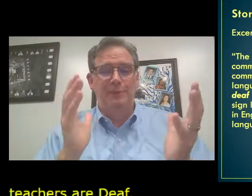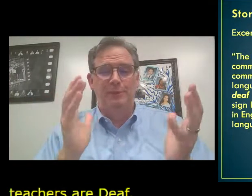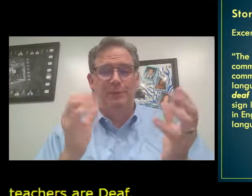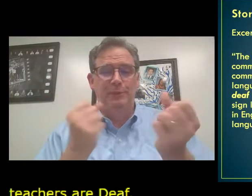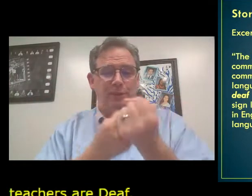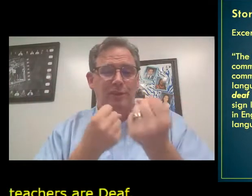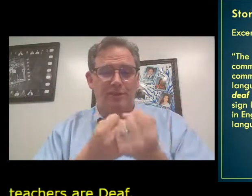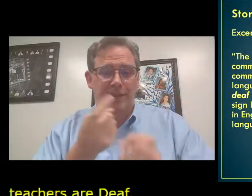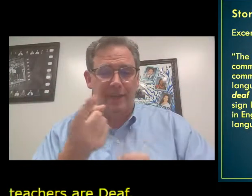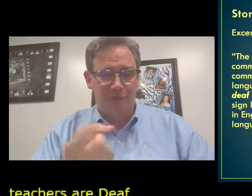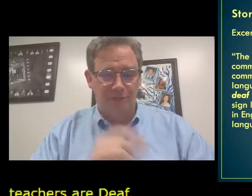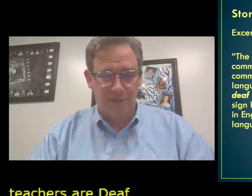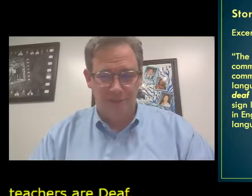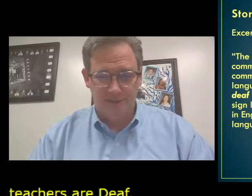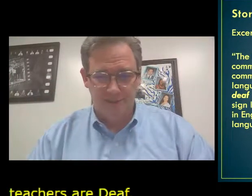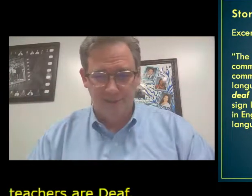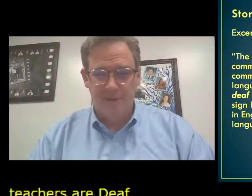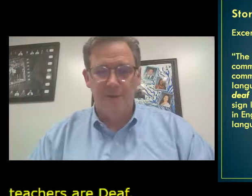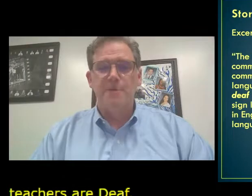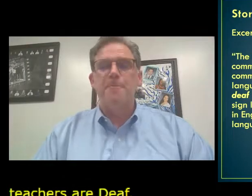I was at a loss.